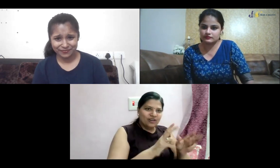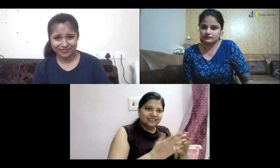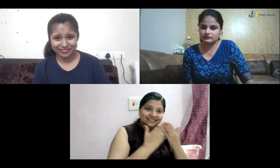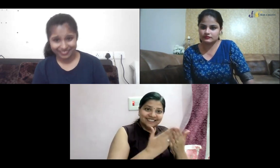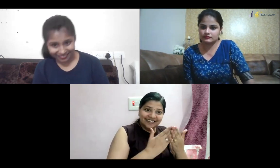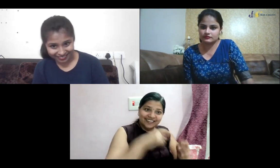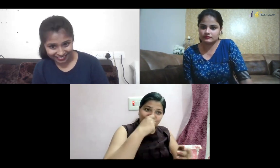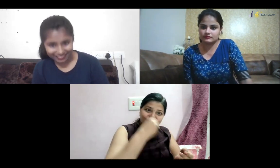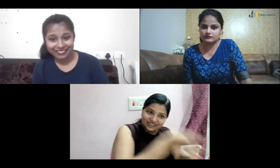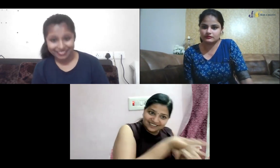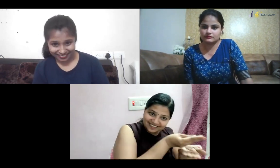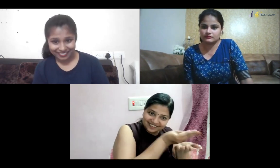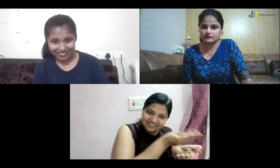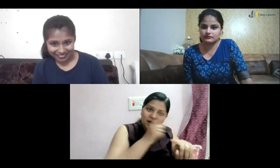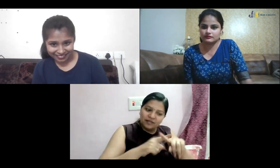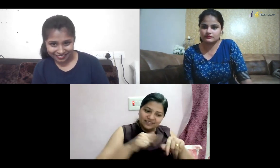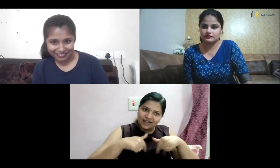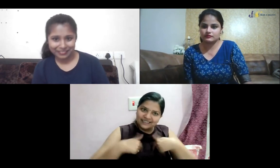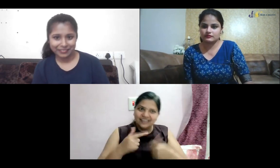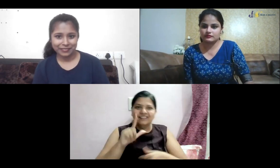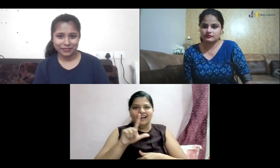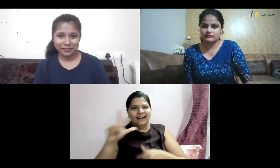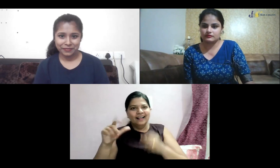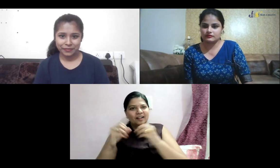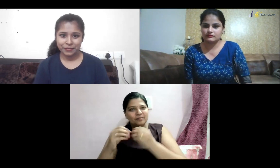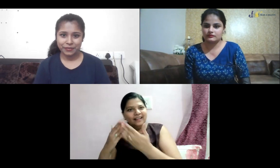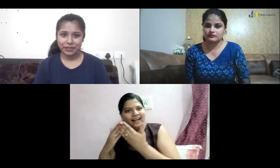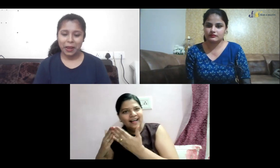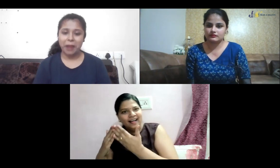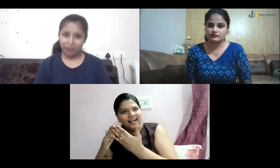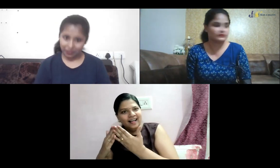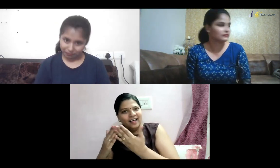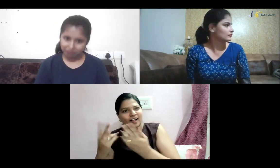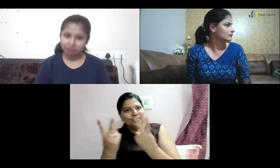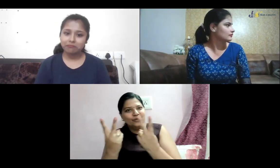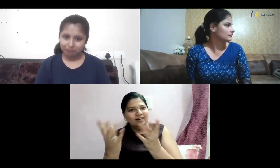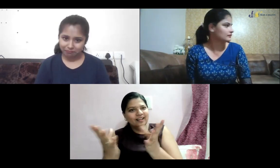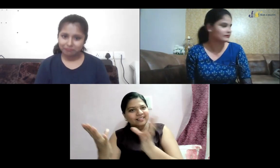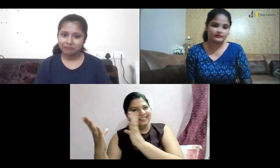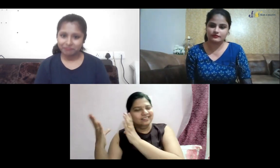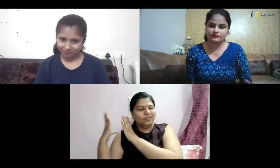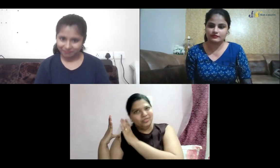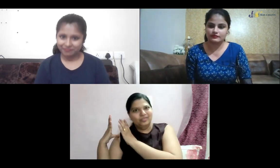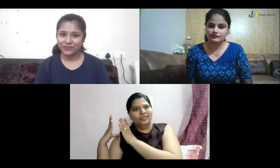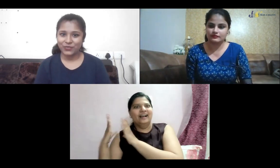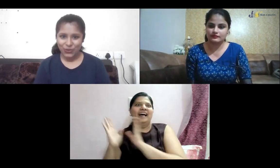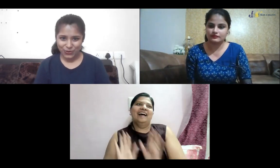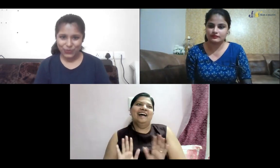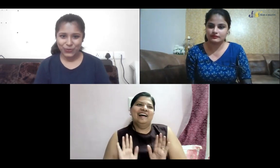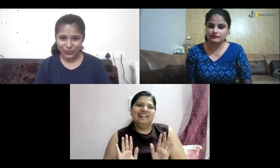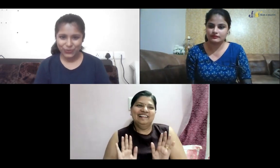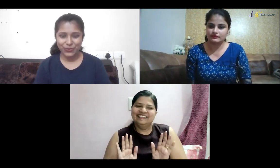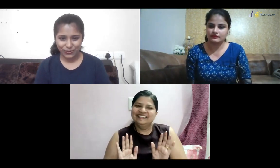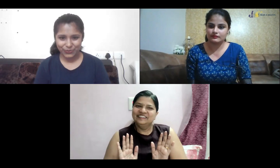how, I have the responsibility being a mother, I have to watch for him, but I have to study for myself also. So it's a